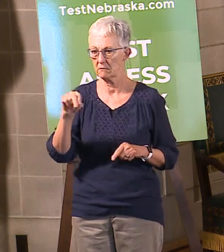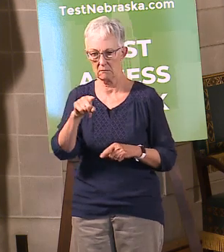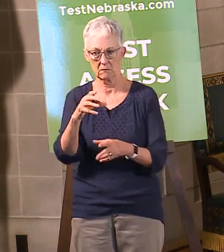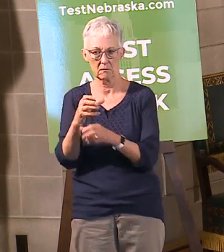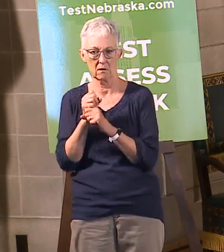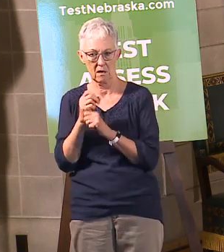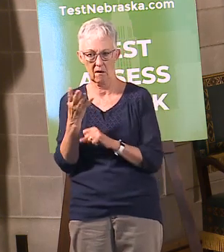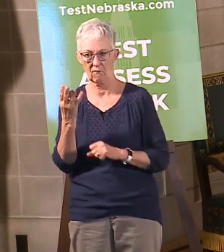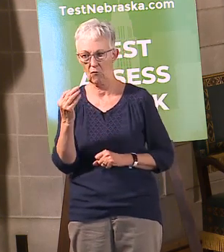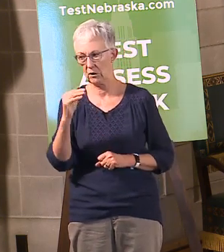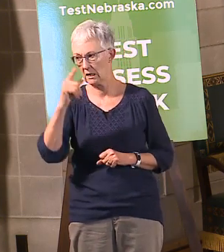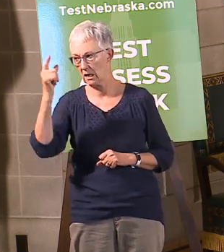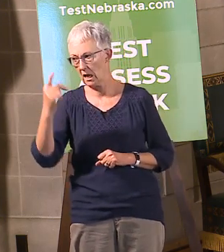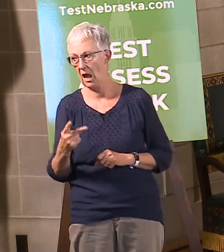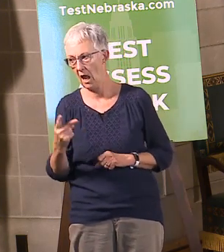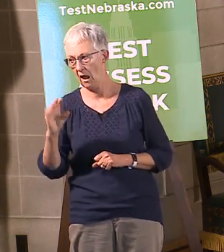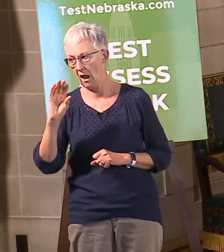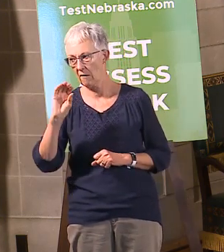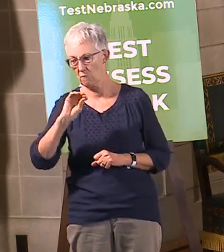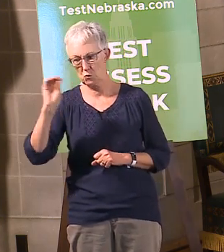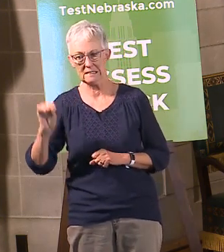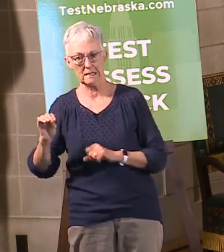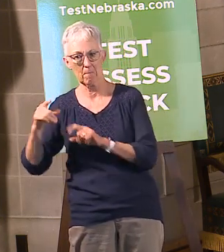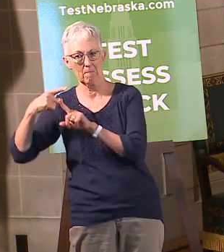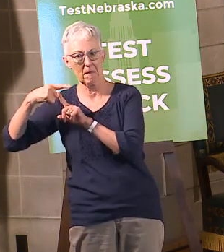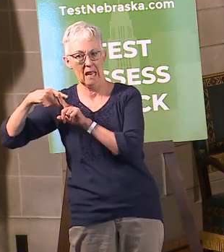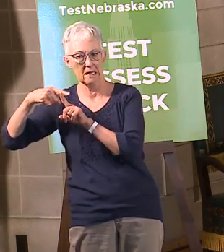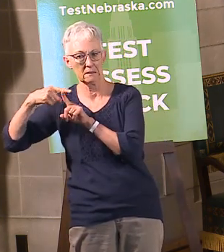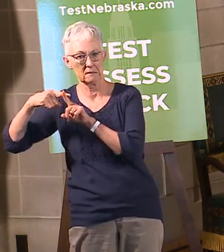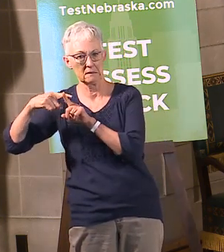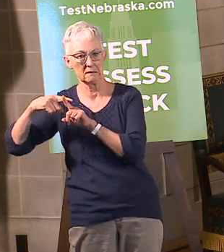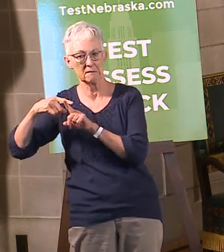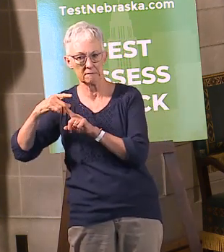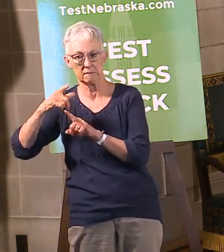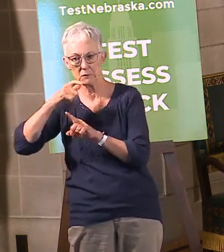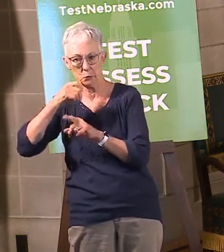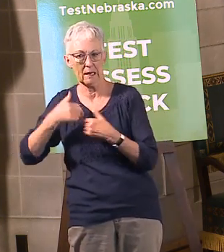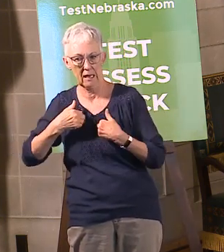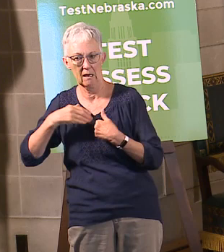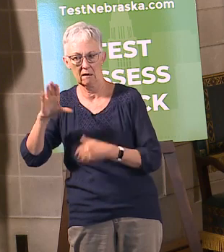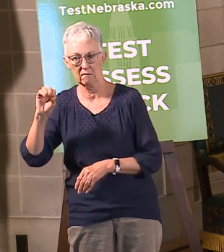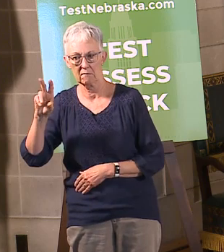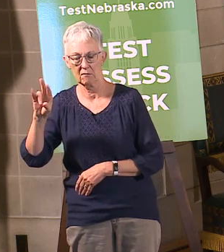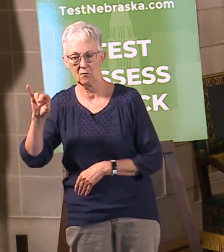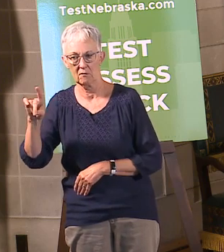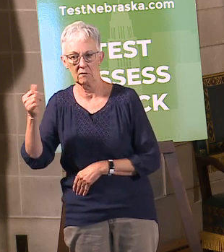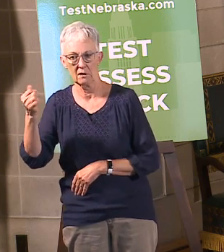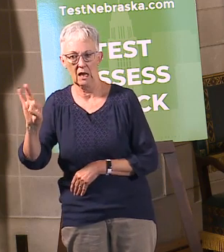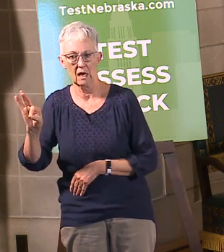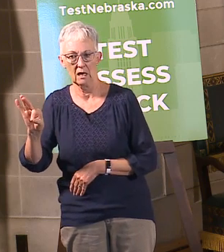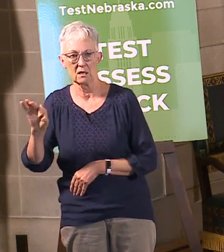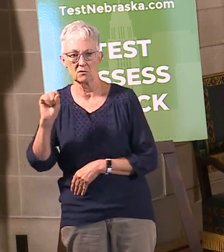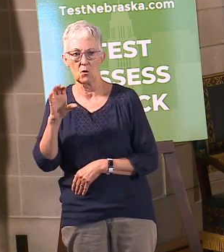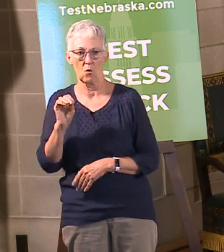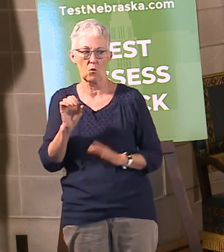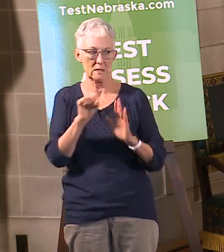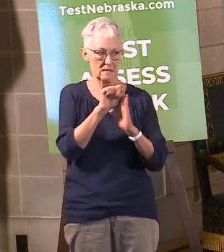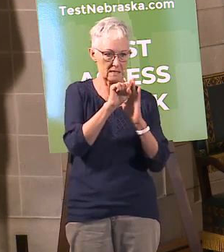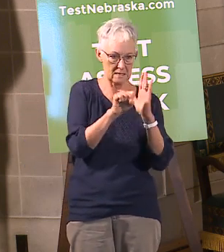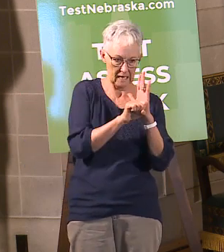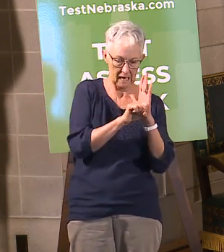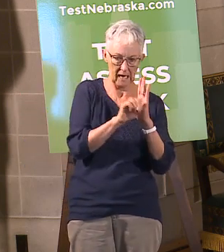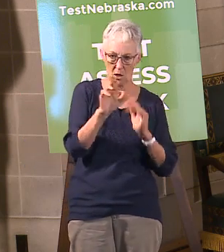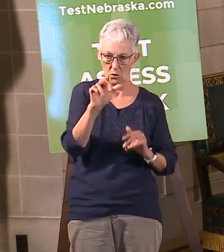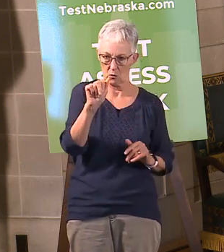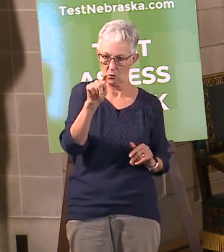14.5% positive rate there. So I think that if you're looking at the overall state rate, some of it's probably tied back to some of these places where it's difficult